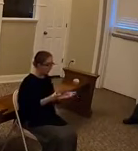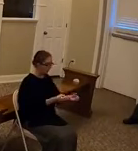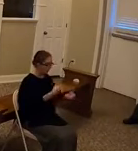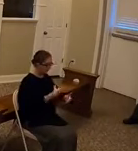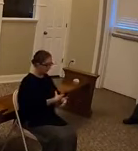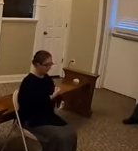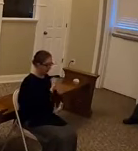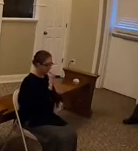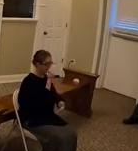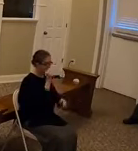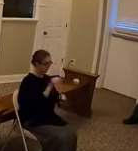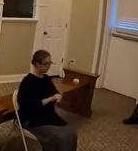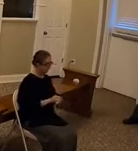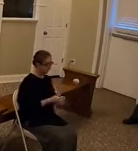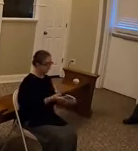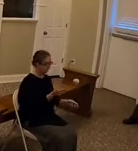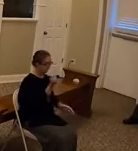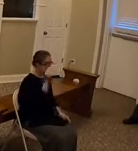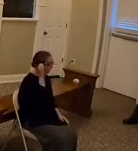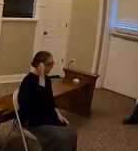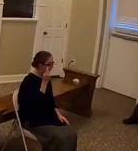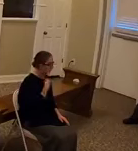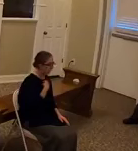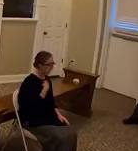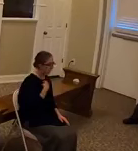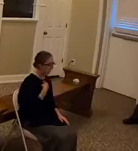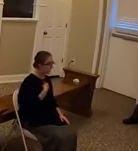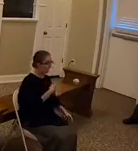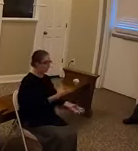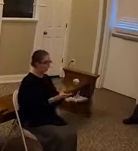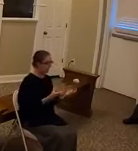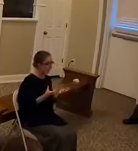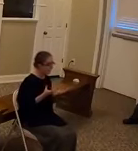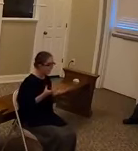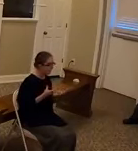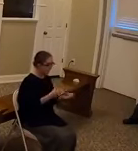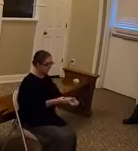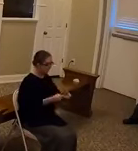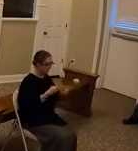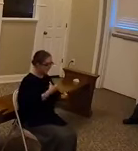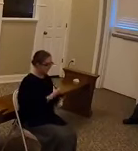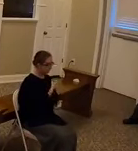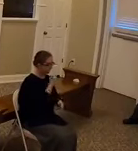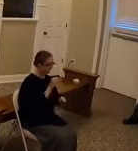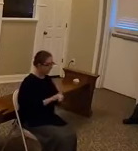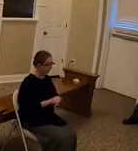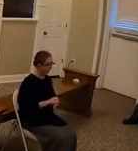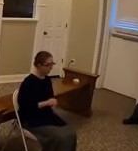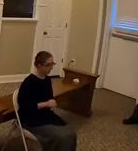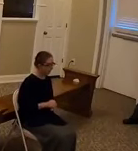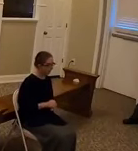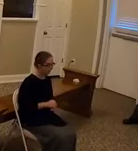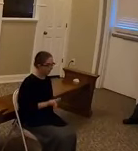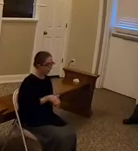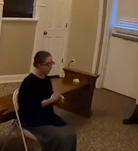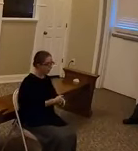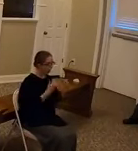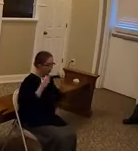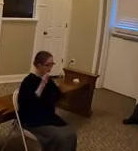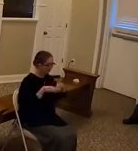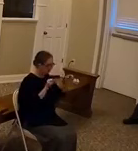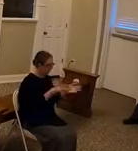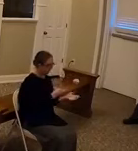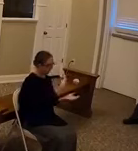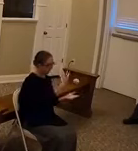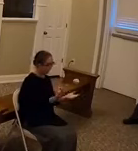a chance on you. Come on, hear me tonight. I said He's willing to take a chance on you. All you've got to do